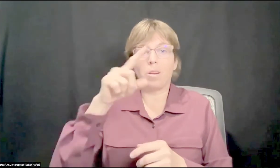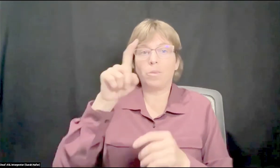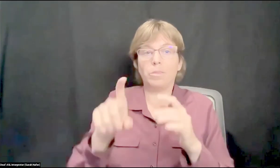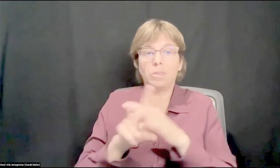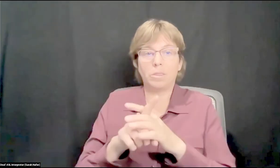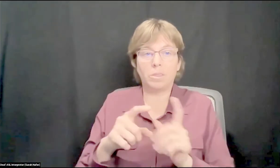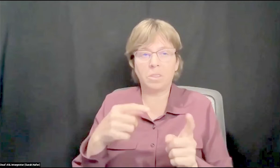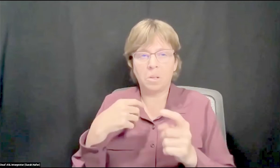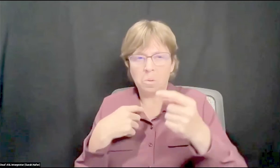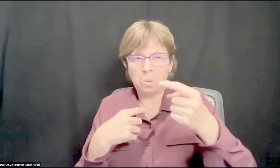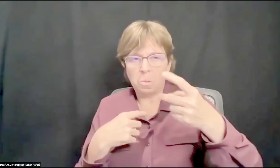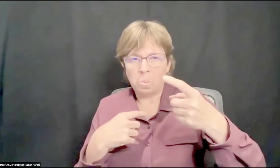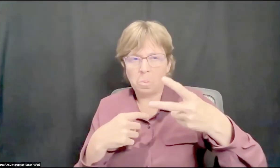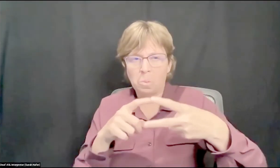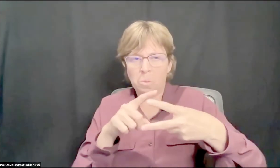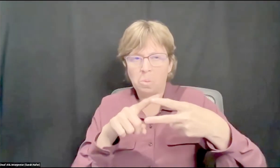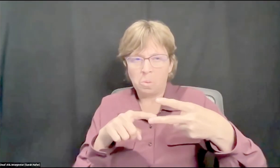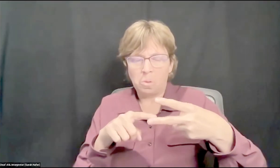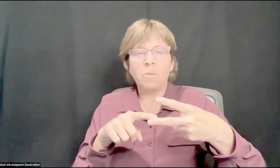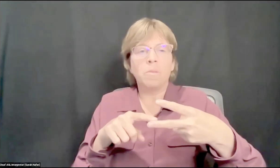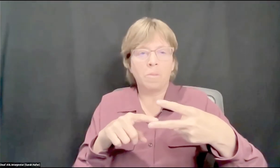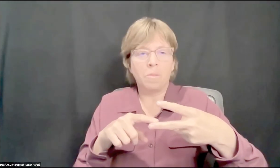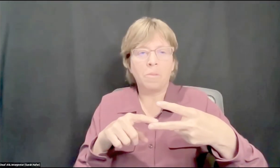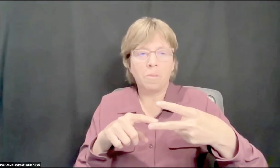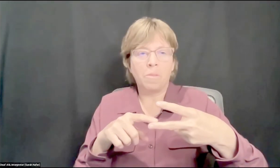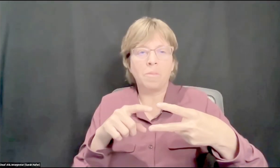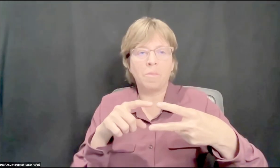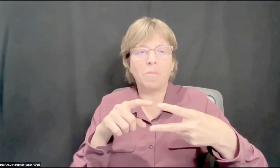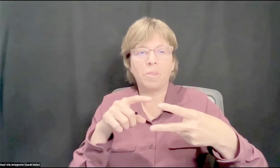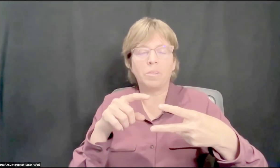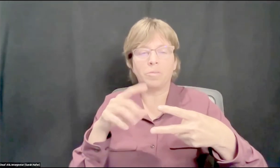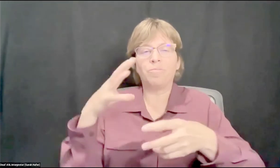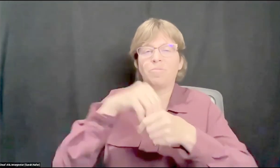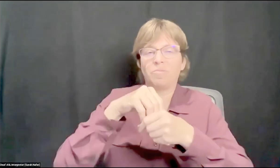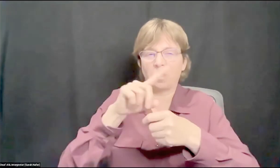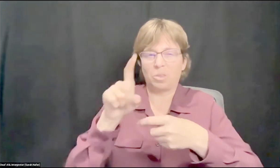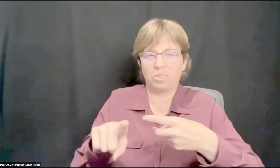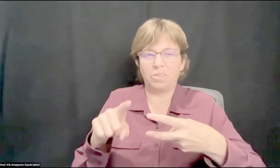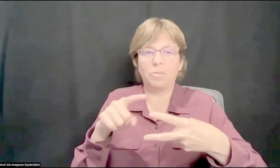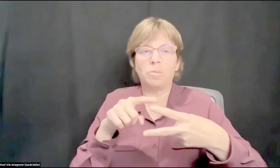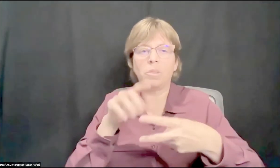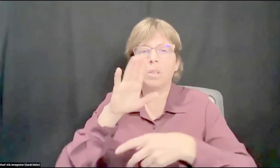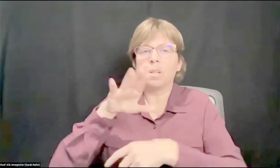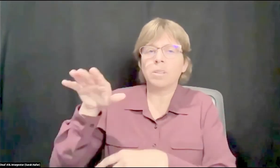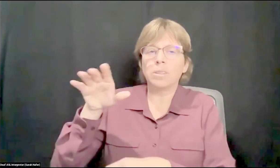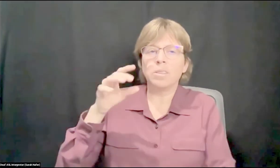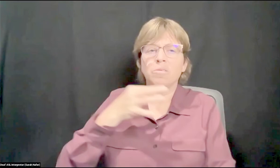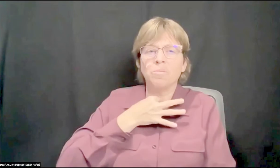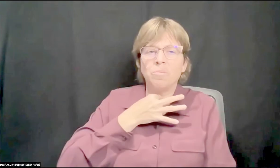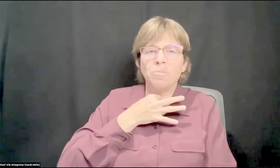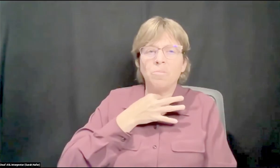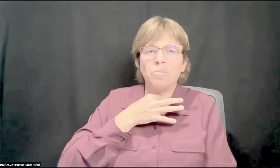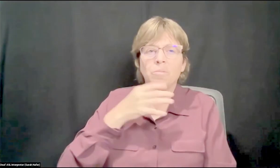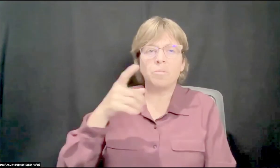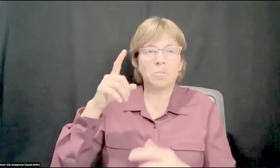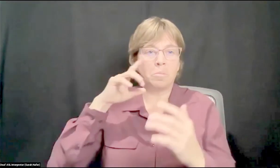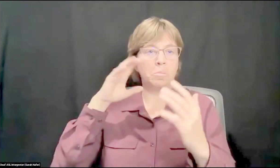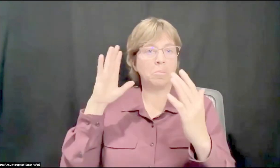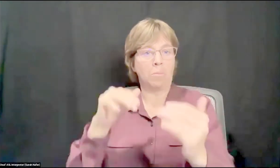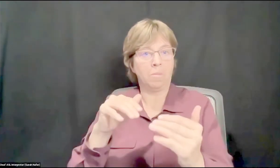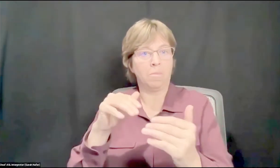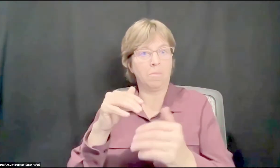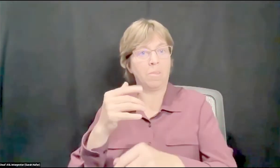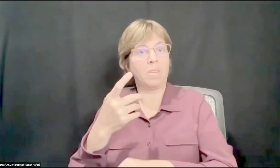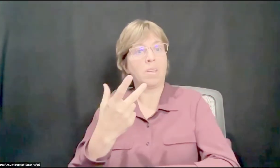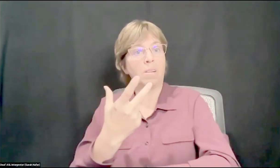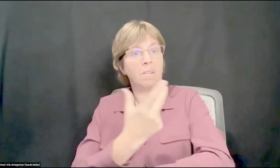one is, when are we to expect the vaccines coming available for children under 5?